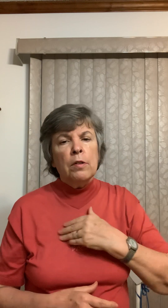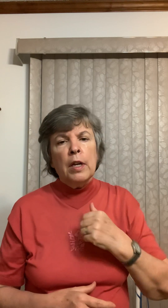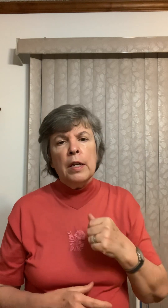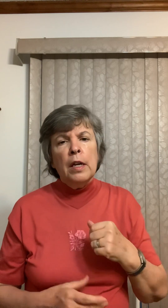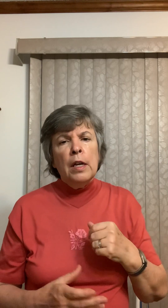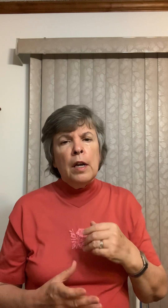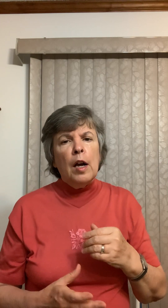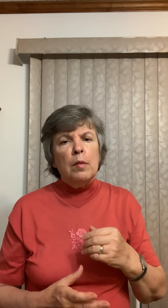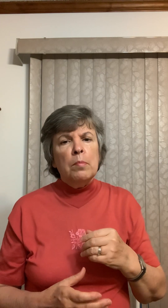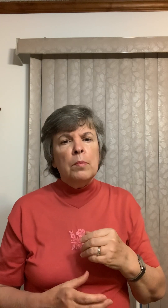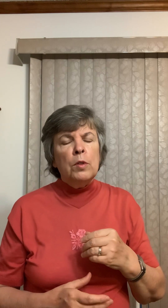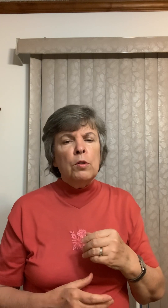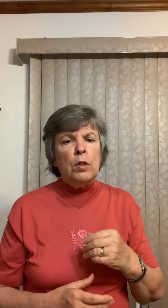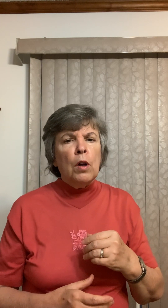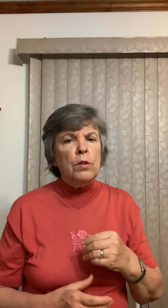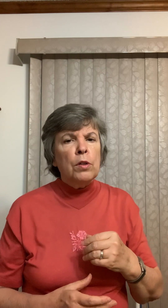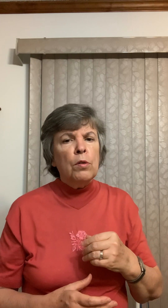Okay, you can also,